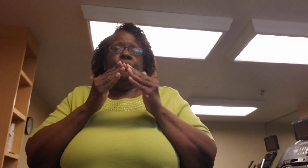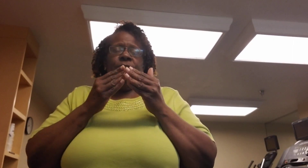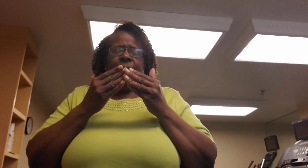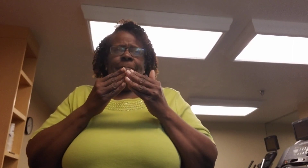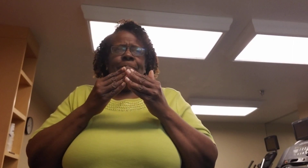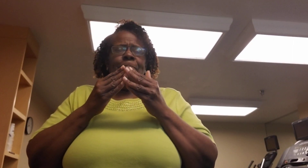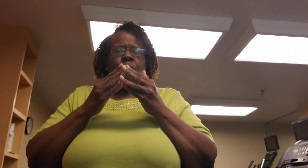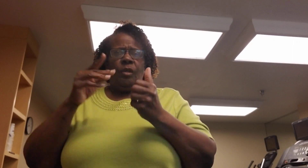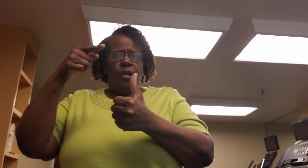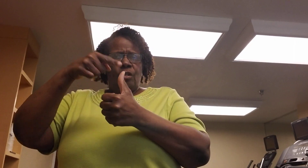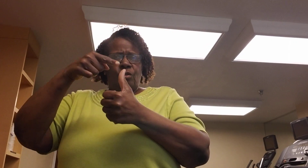community.